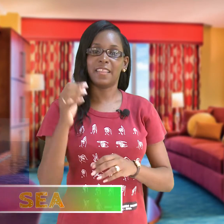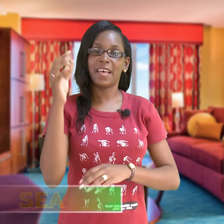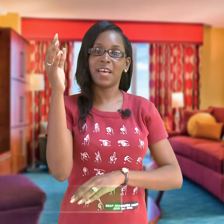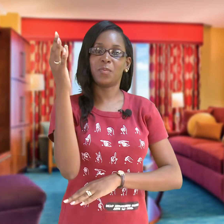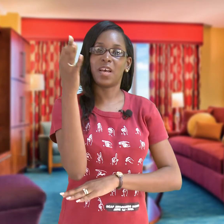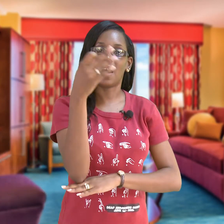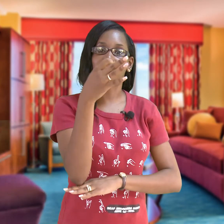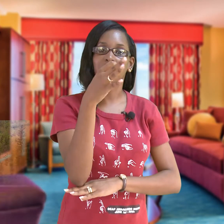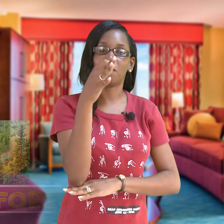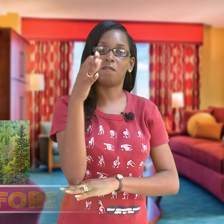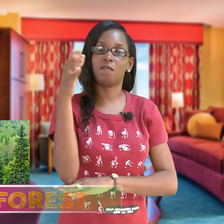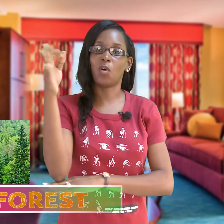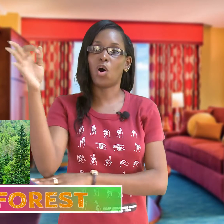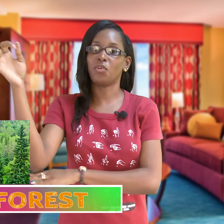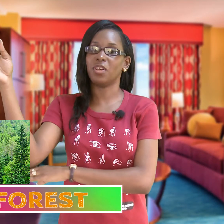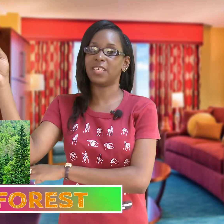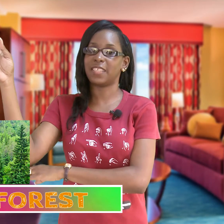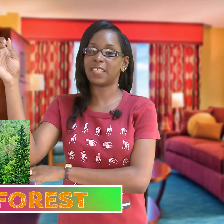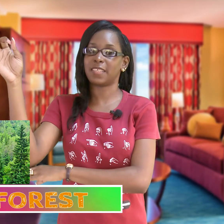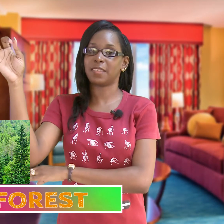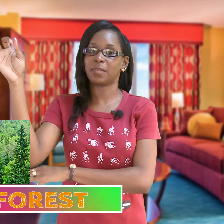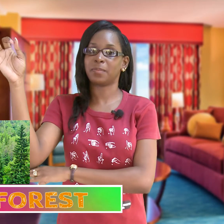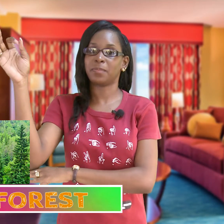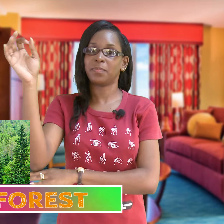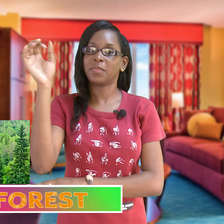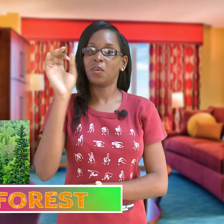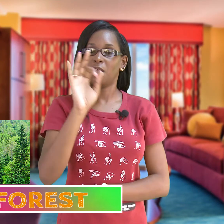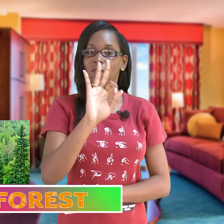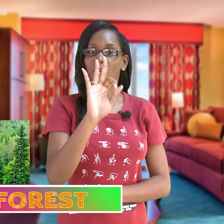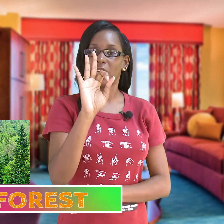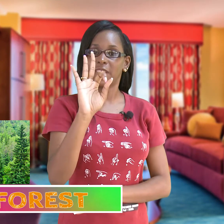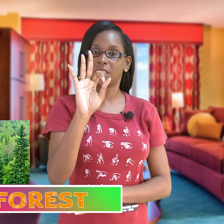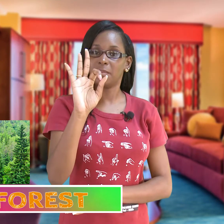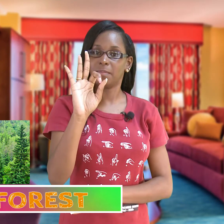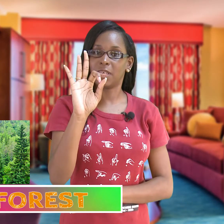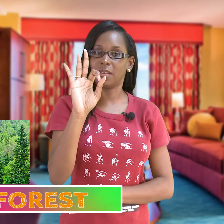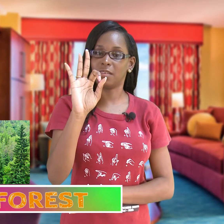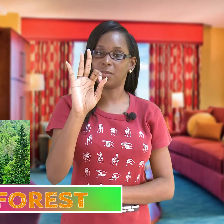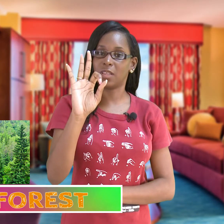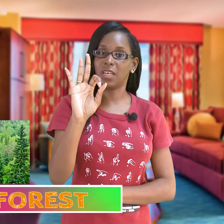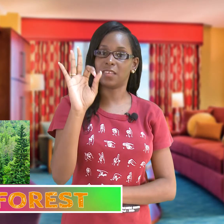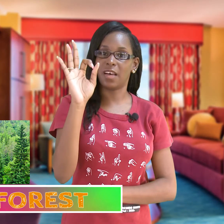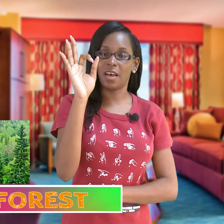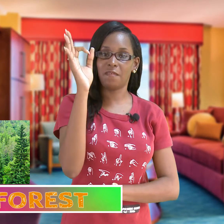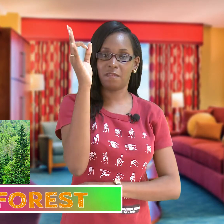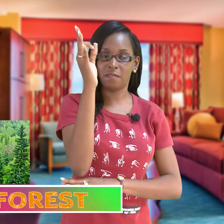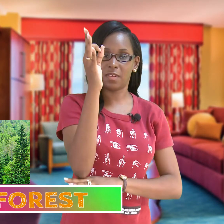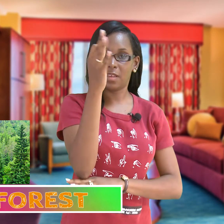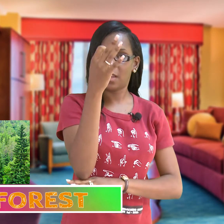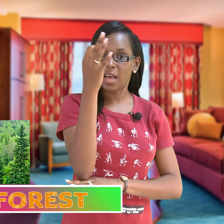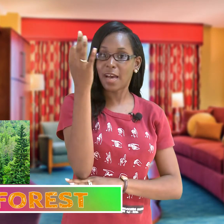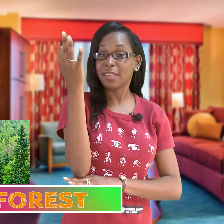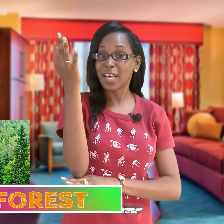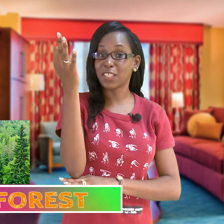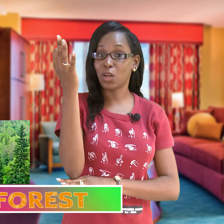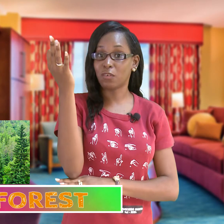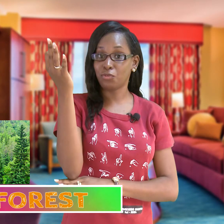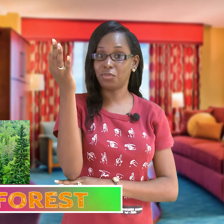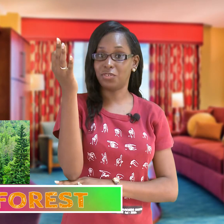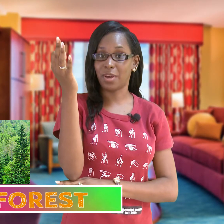And then we have forest. Forest begins with the letter F and it has a lot of trees,